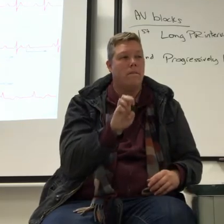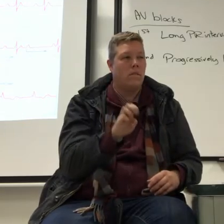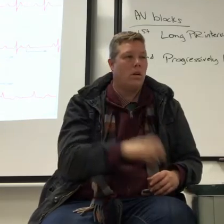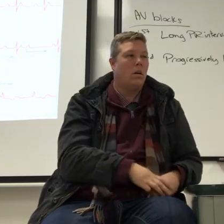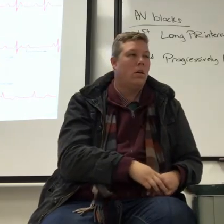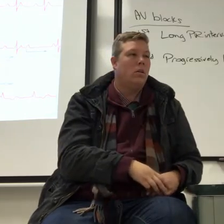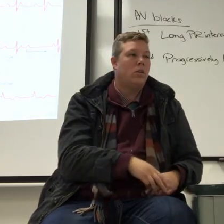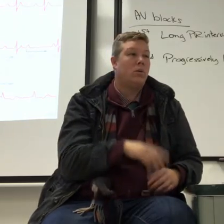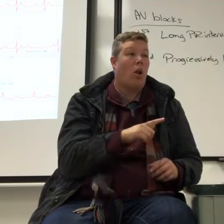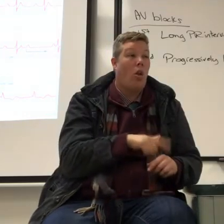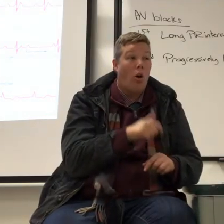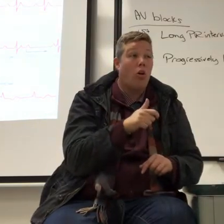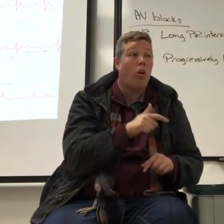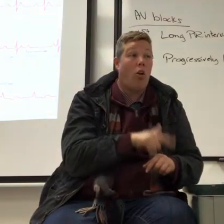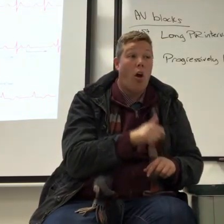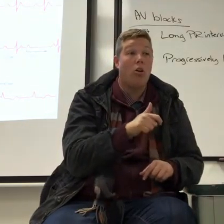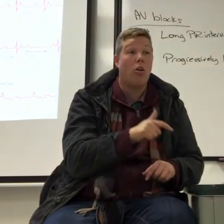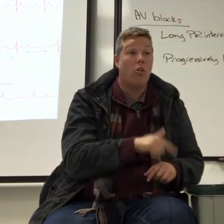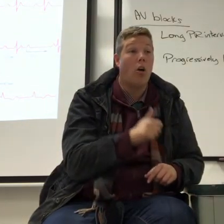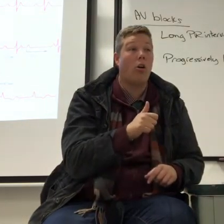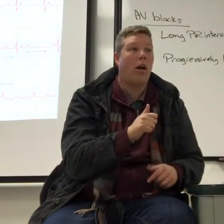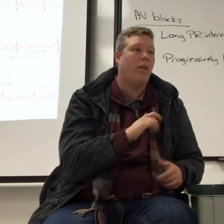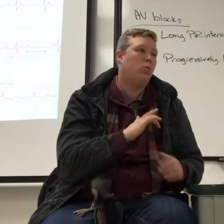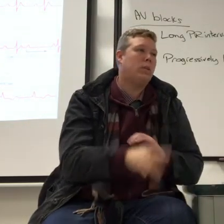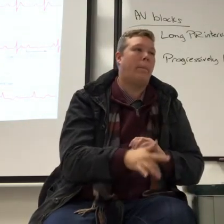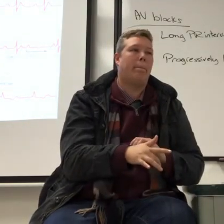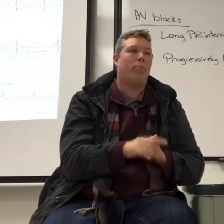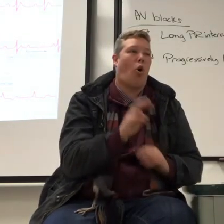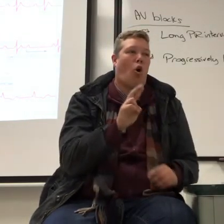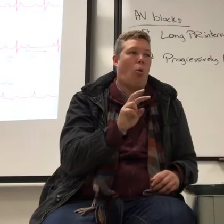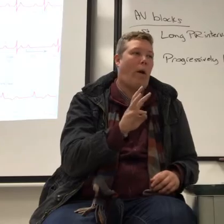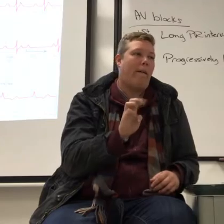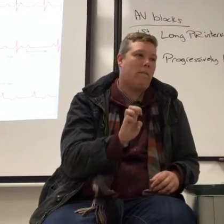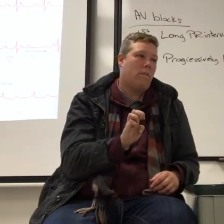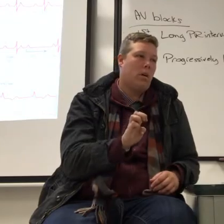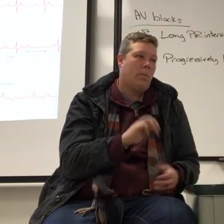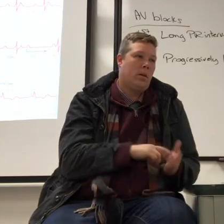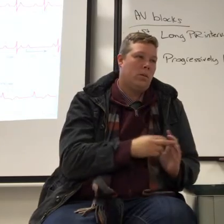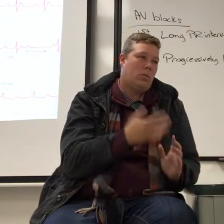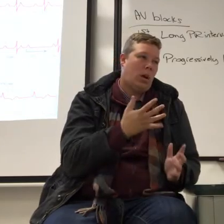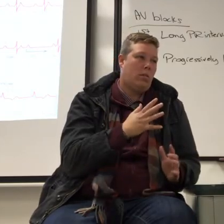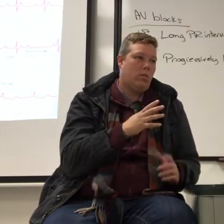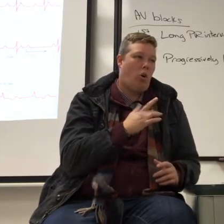wave. You basically skip a heartbeat. Okay? Heart skips a beat.